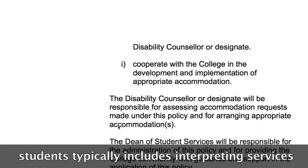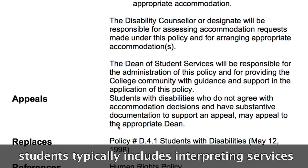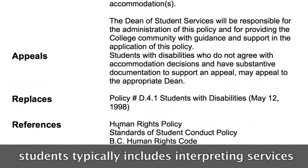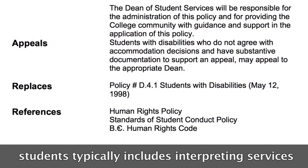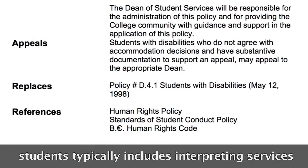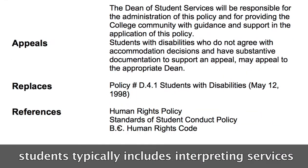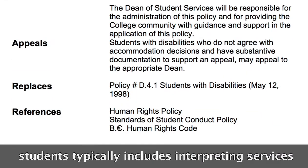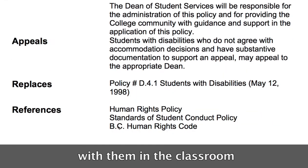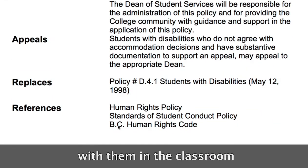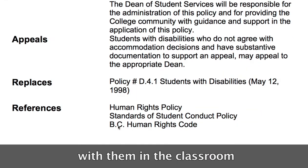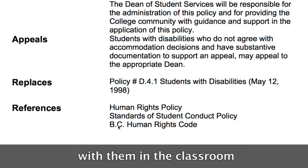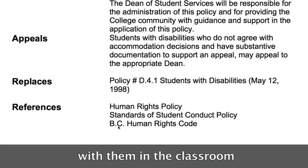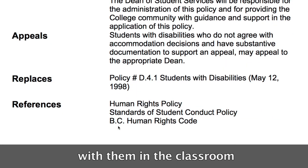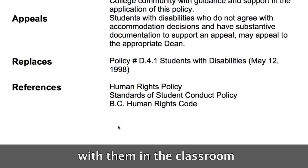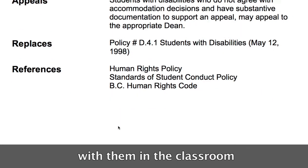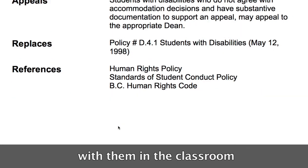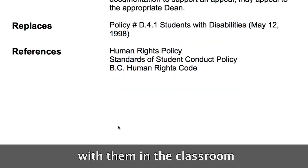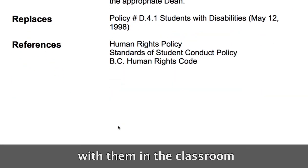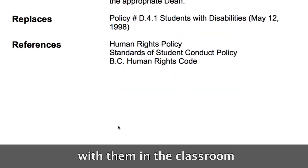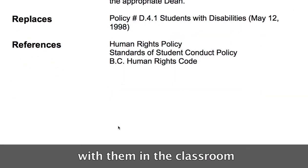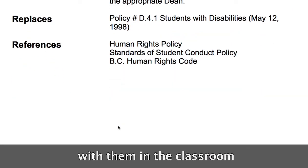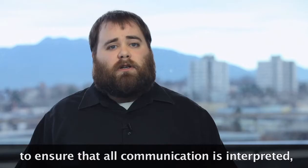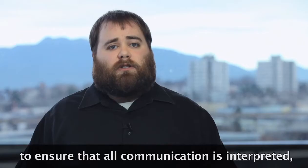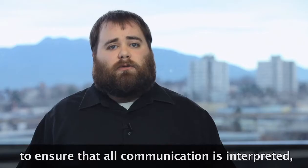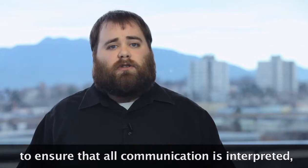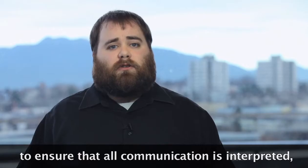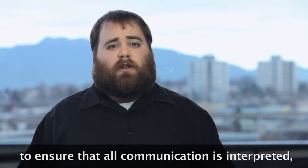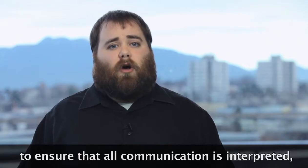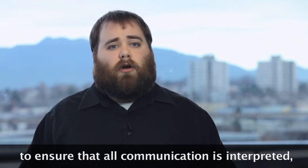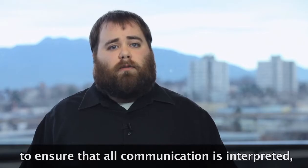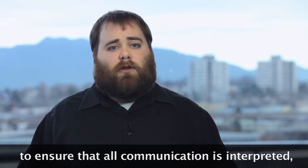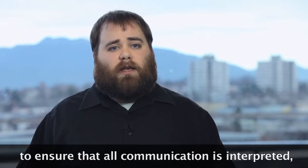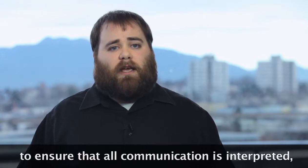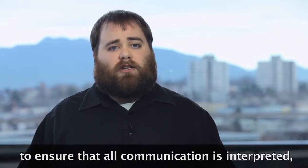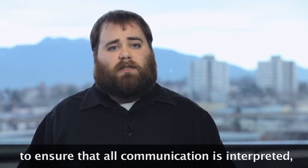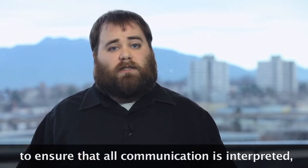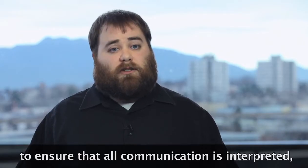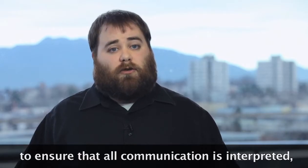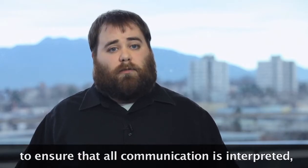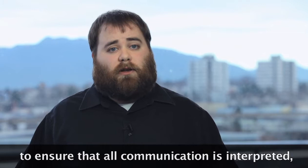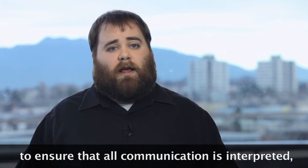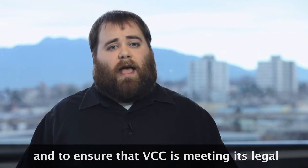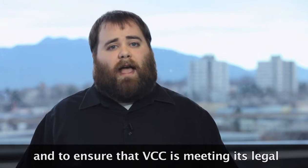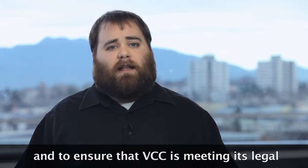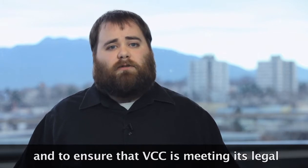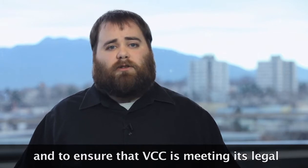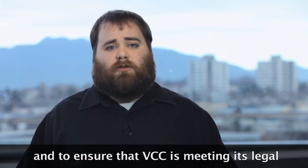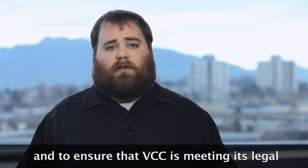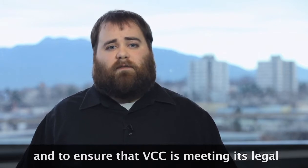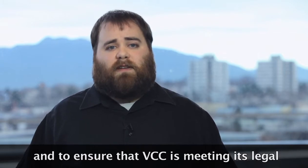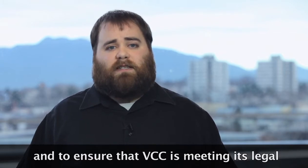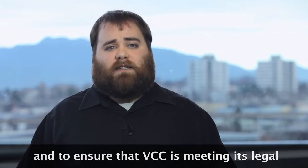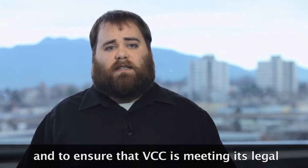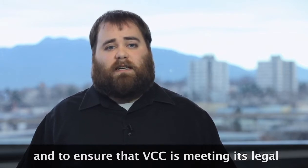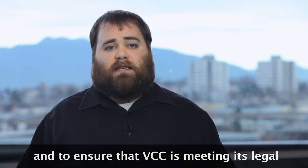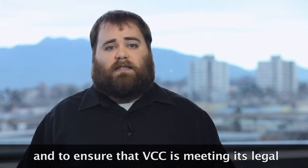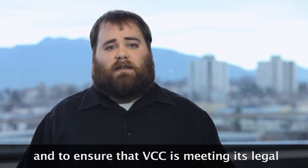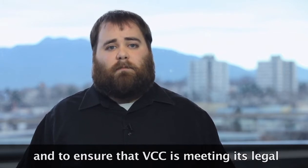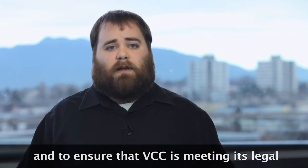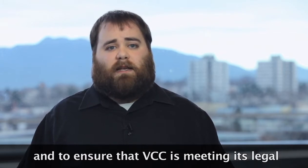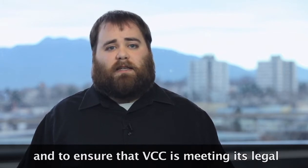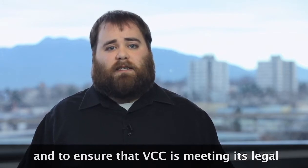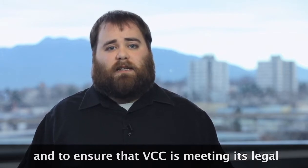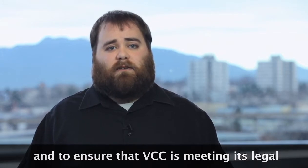includes interpreting services with them in the classroom to ensure that all communication is interpreted and to ensure that VCC